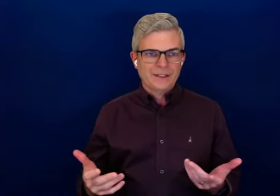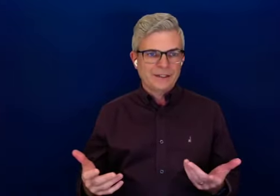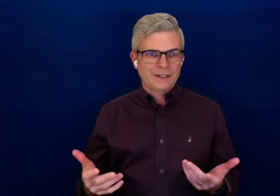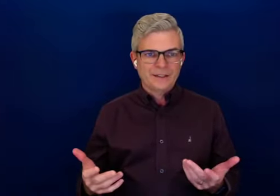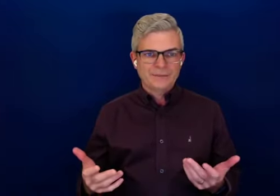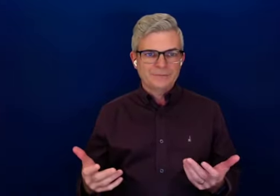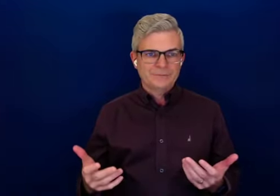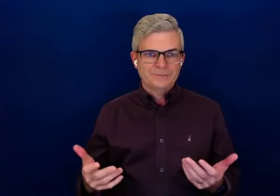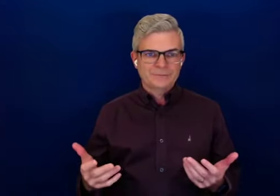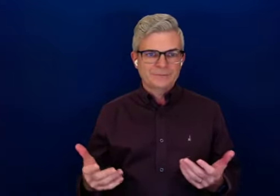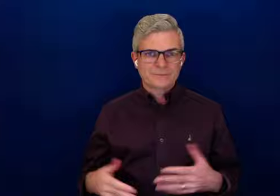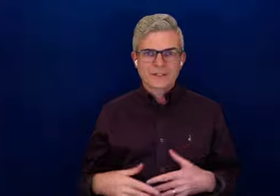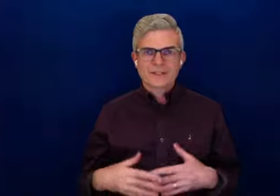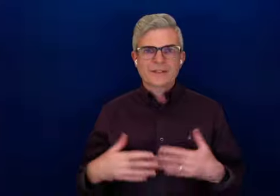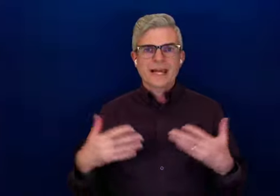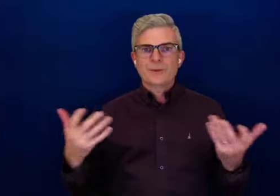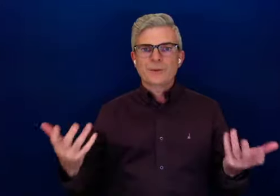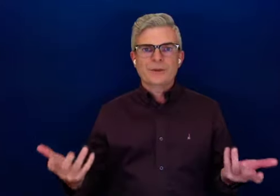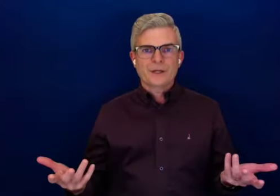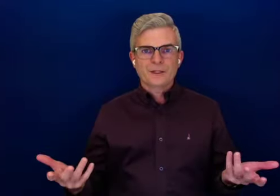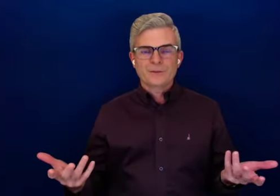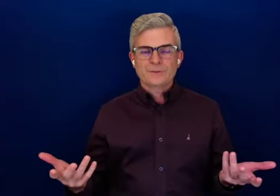the um, the sound of